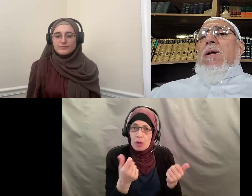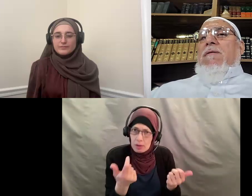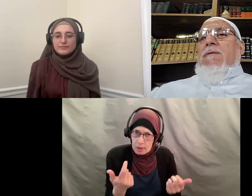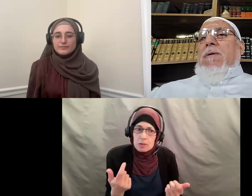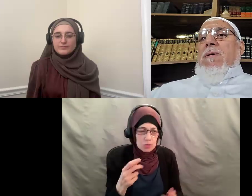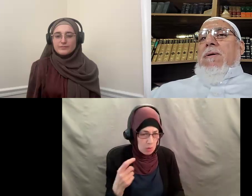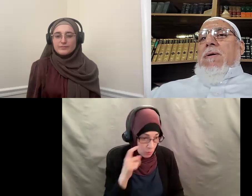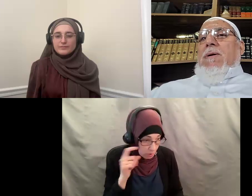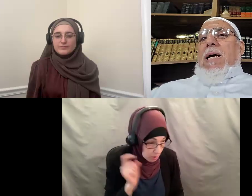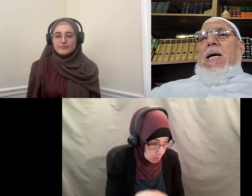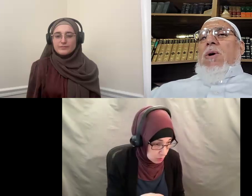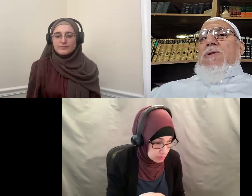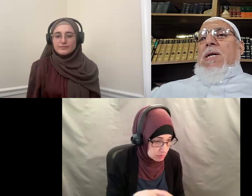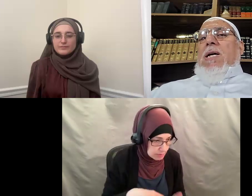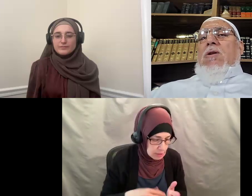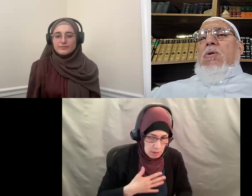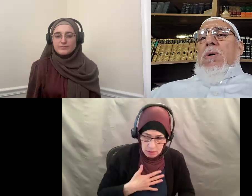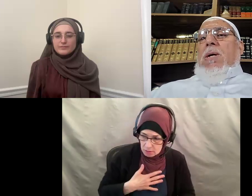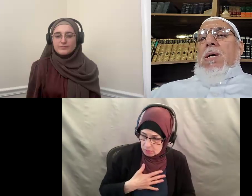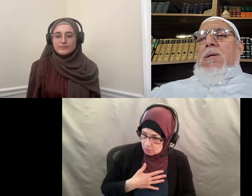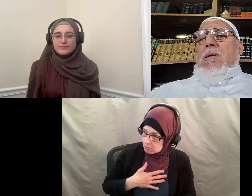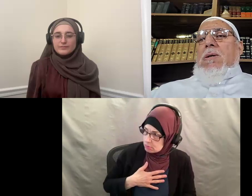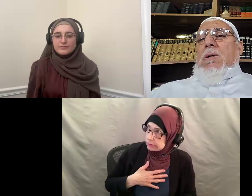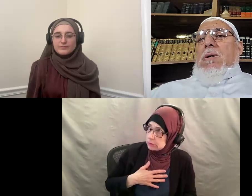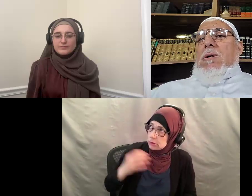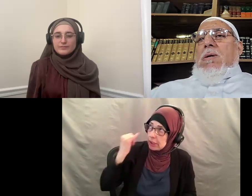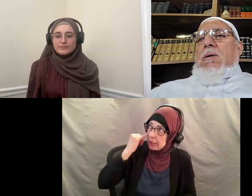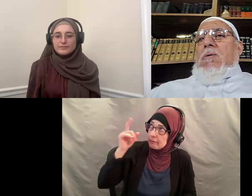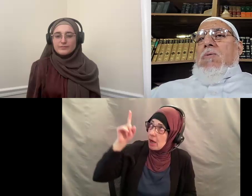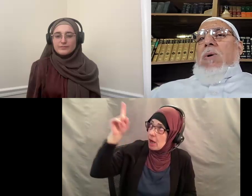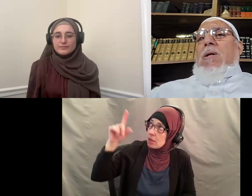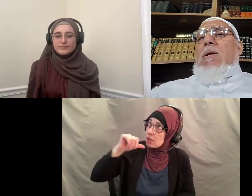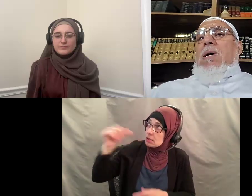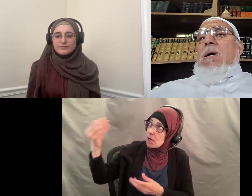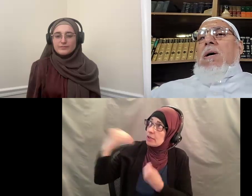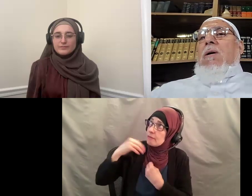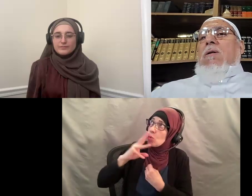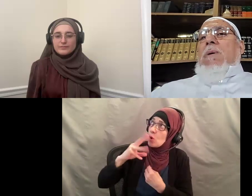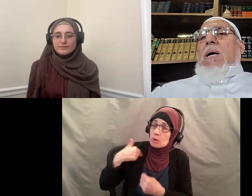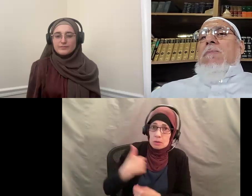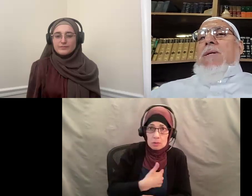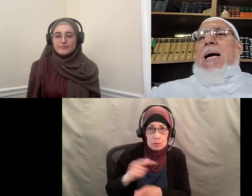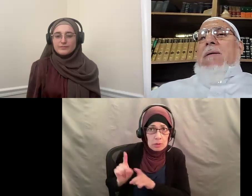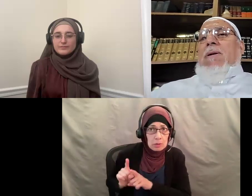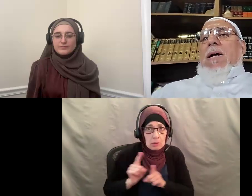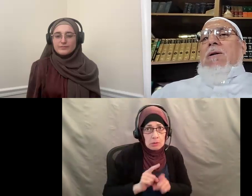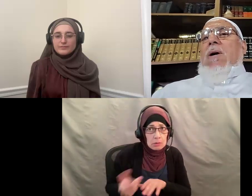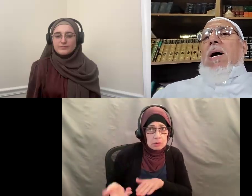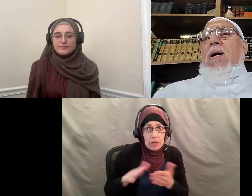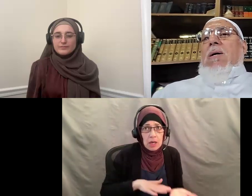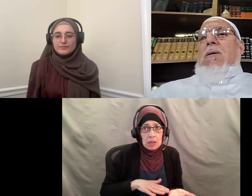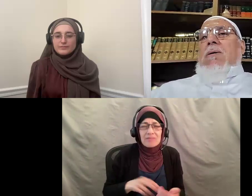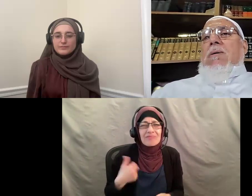able to live. And we have seen communities when the earth becomes arid